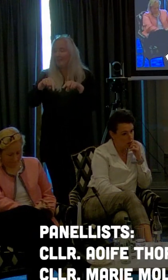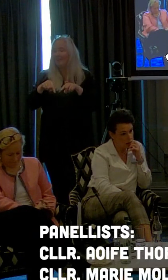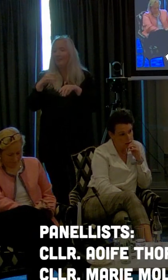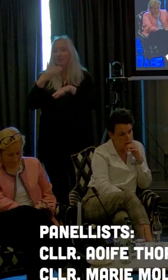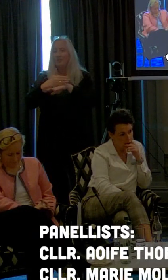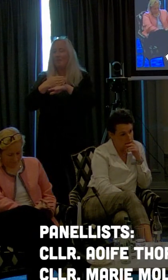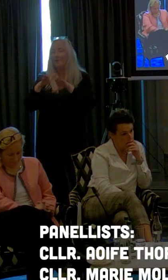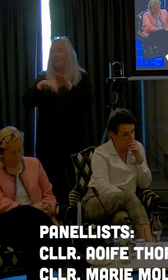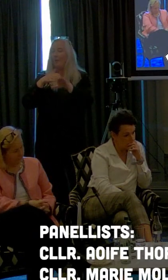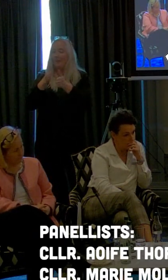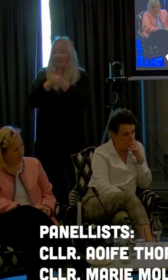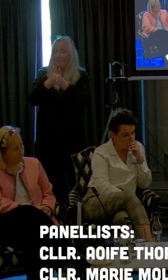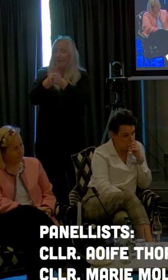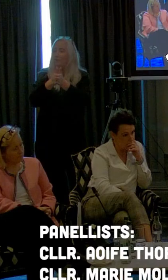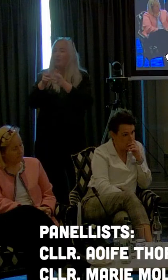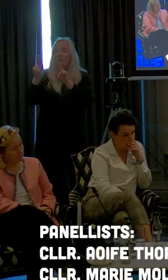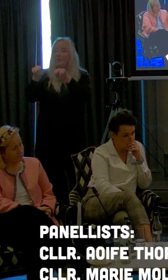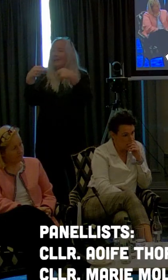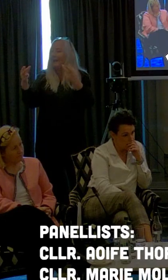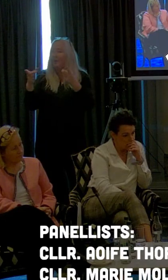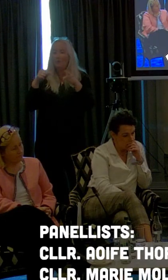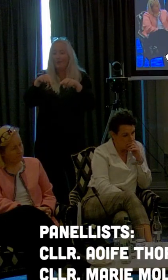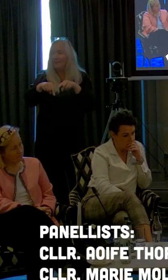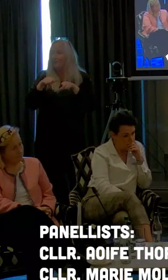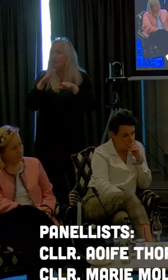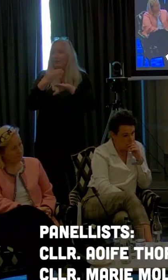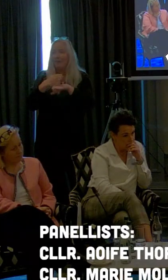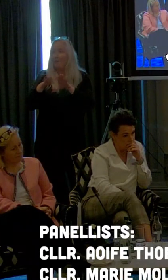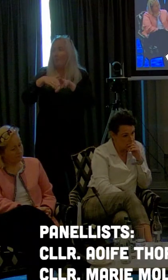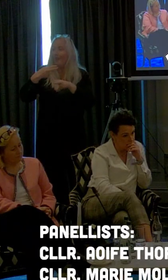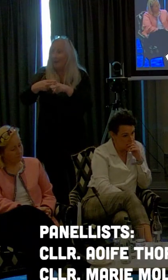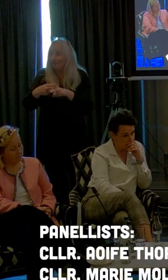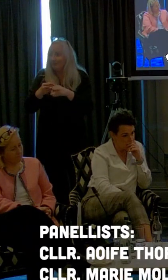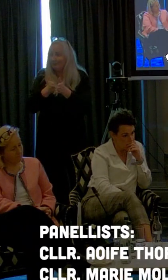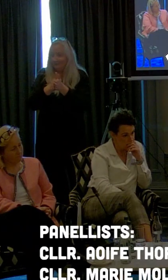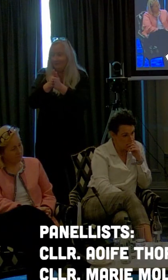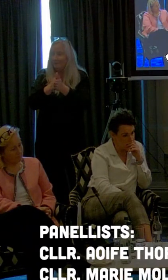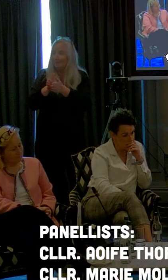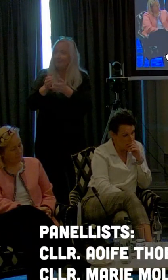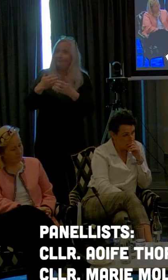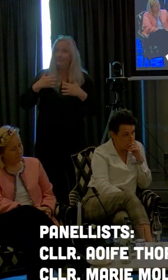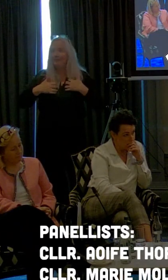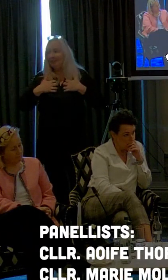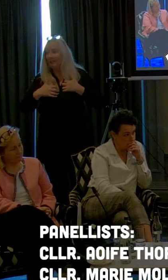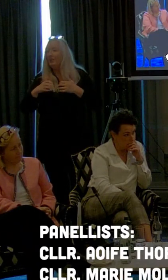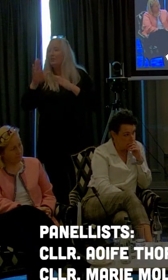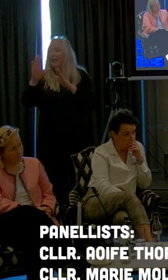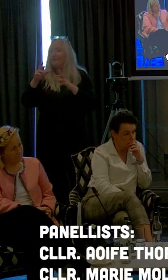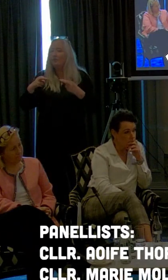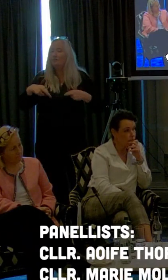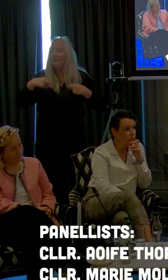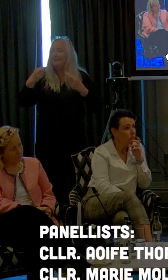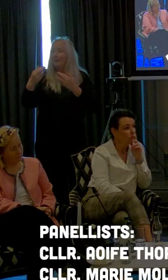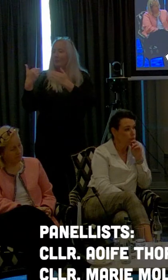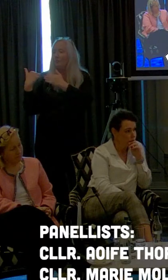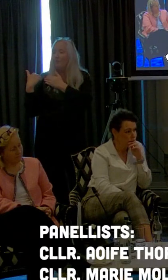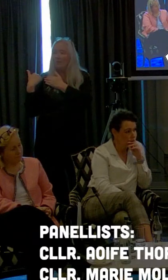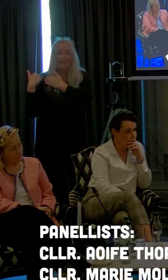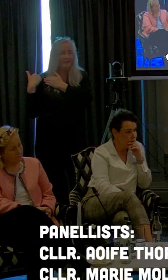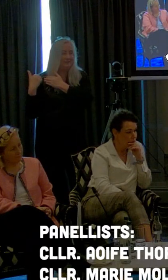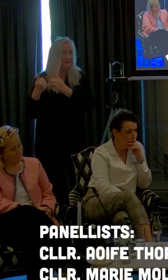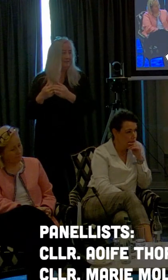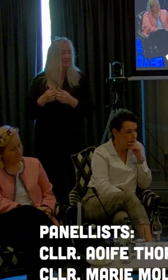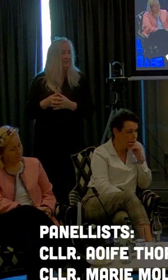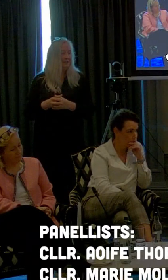try and go into this job unless there's a passion. So we have to start looking at respecting the role that, and we've talked about